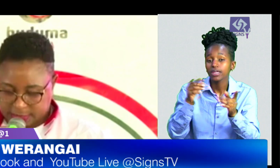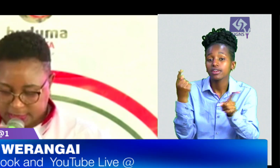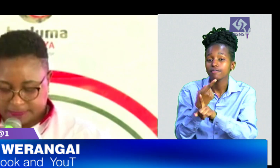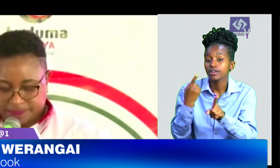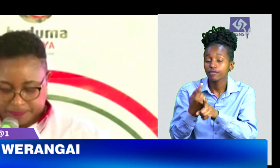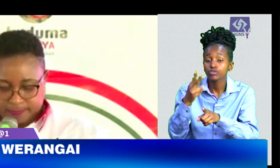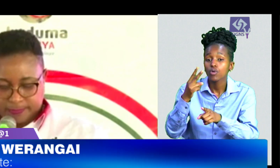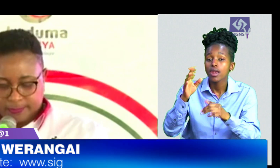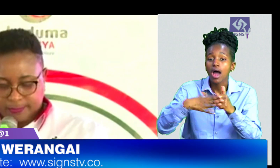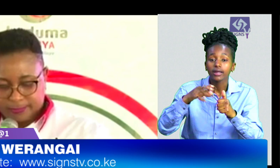constituencies.